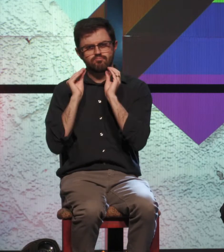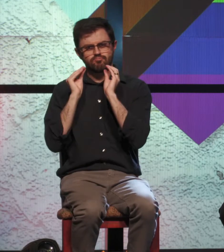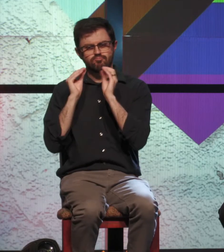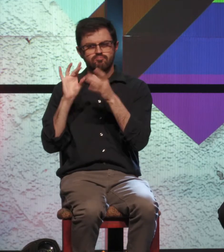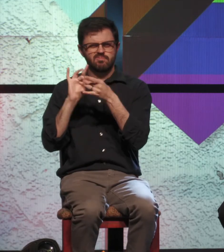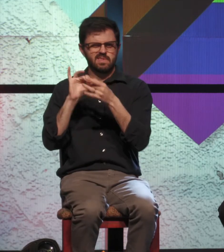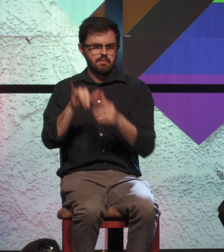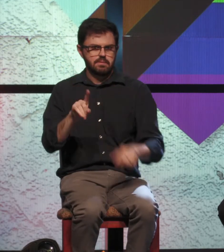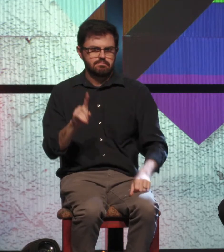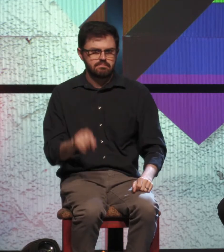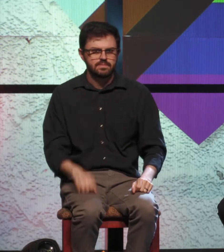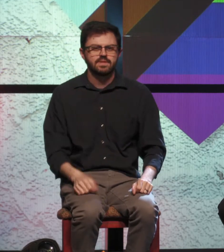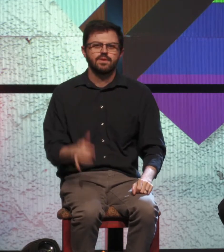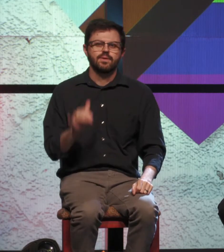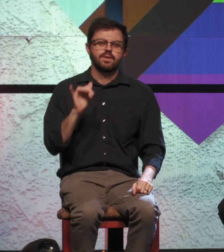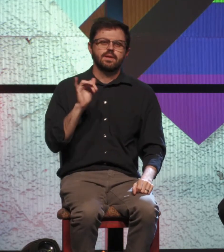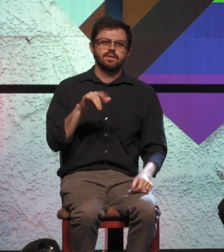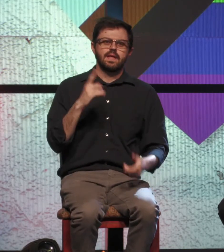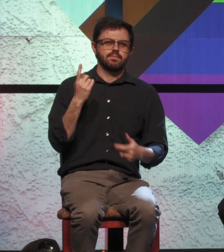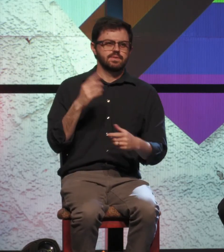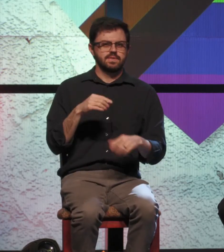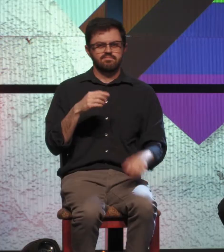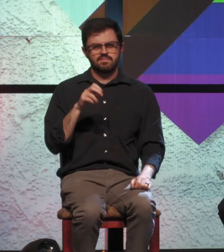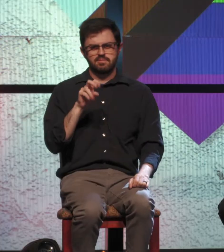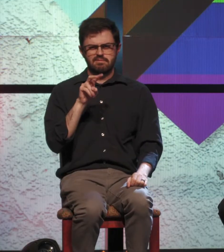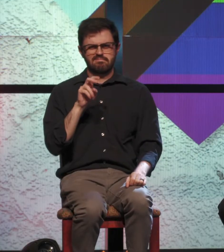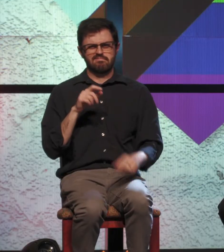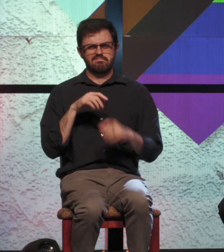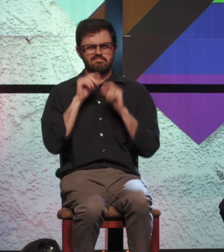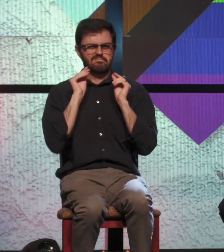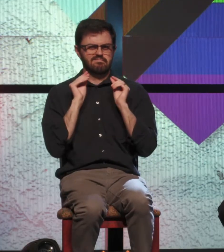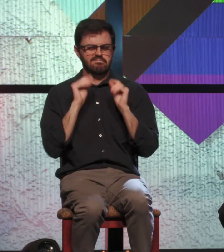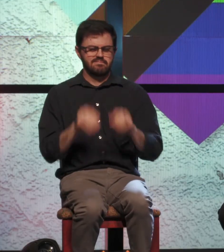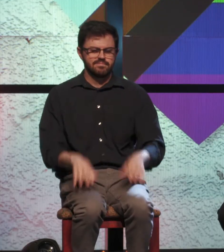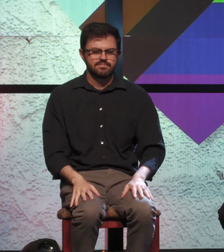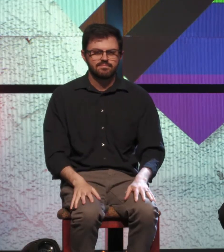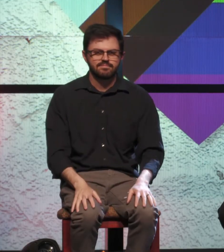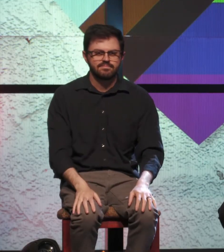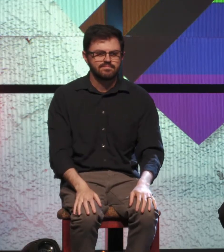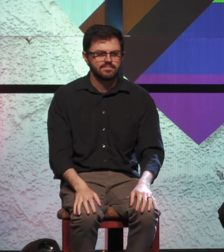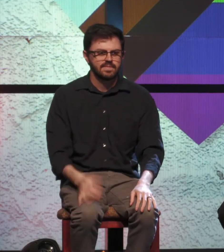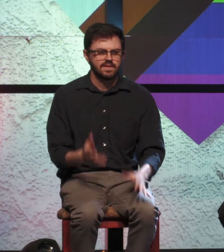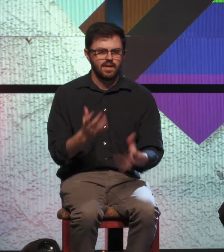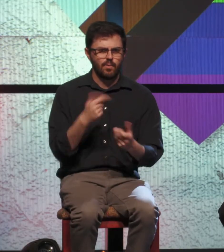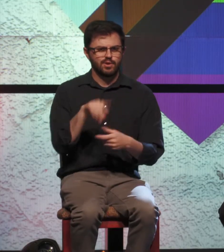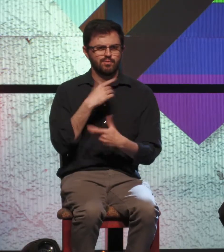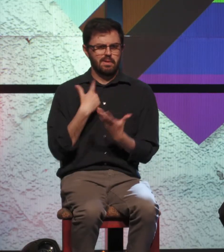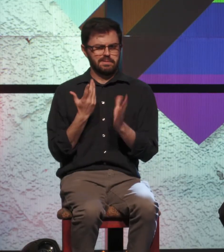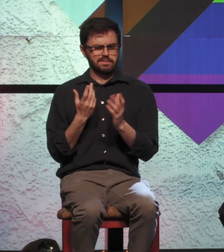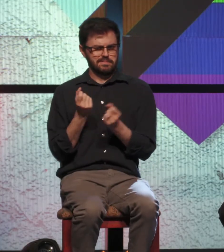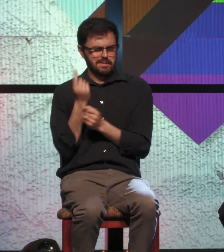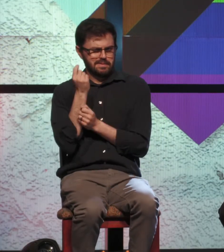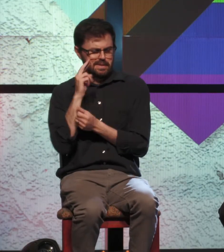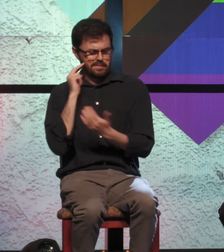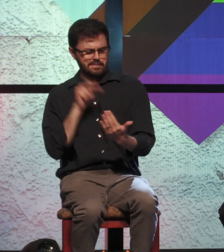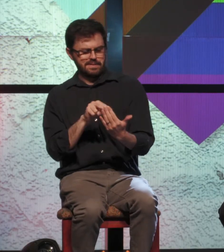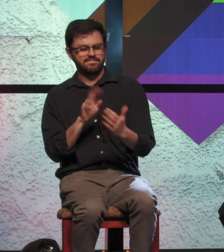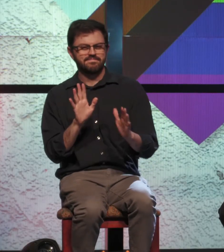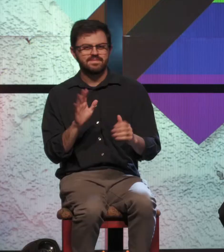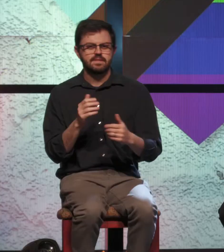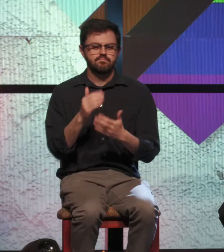huh. This was the emoji, huh. I want you to get the impression of that. Love